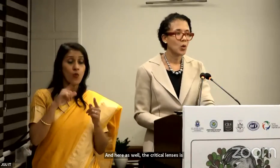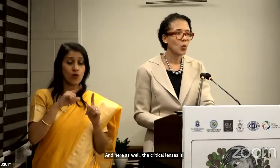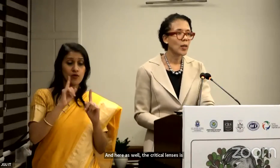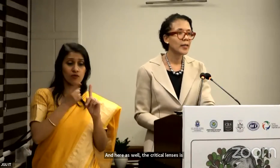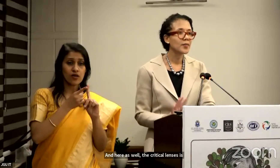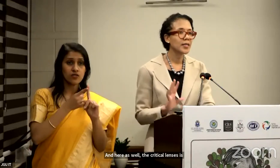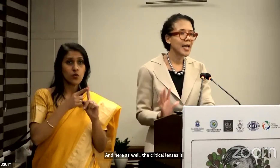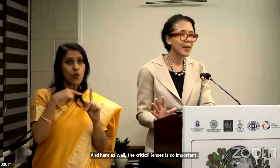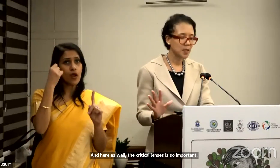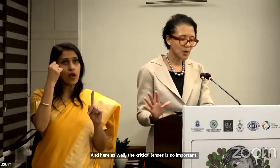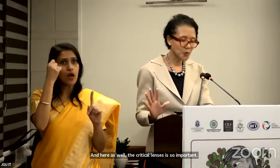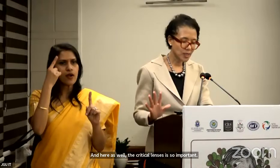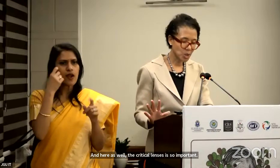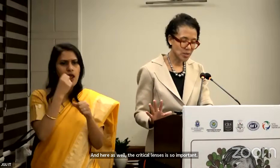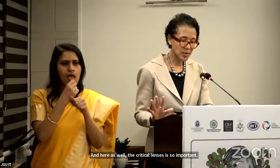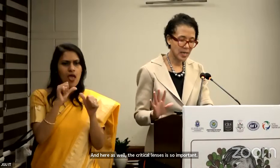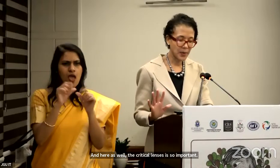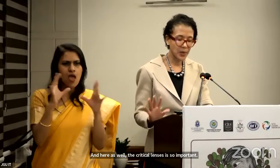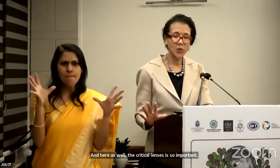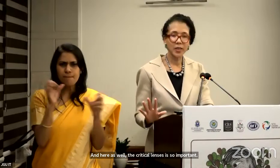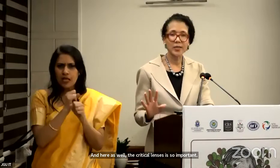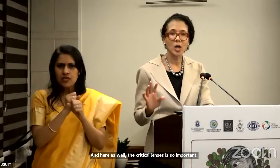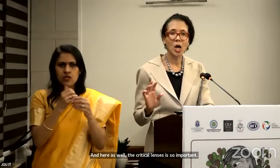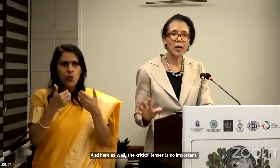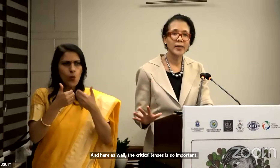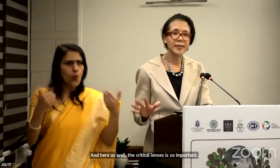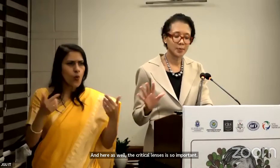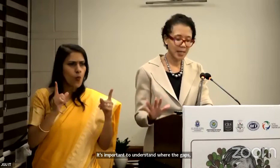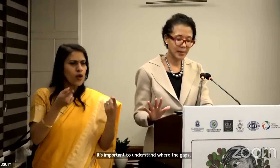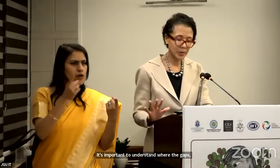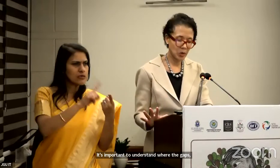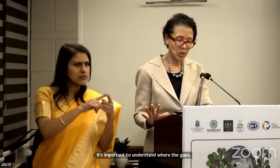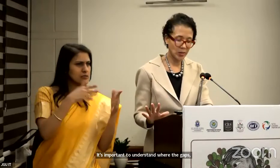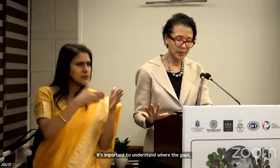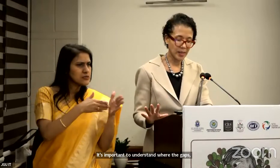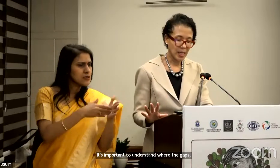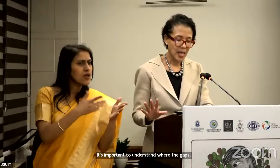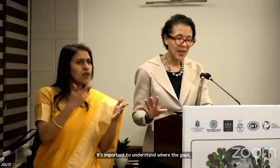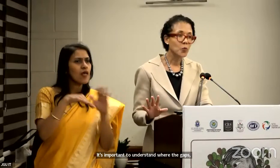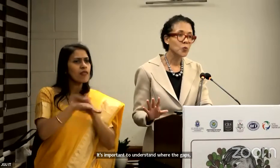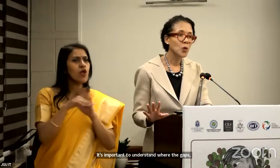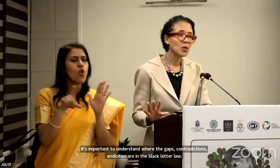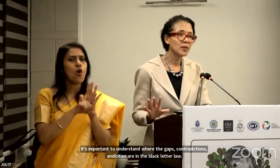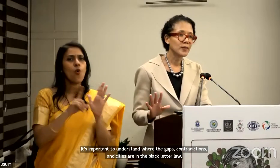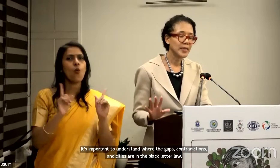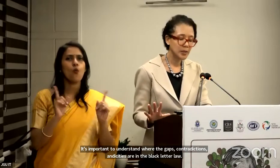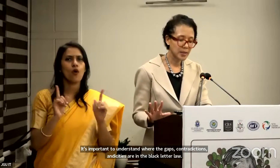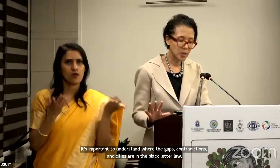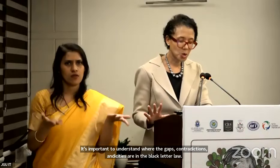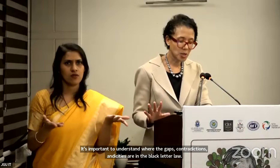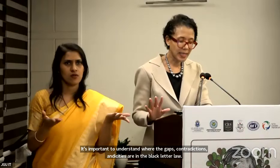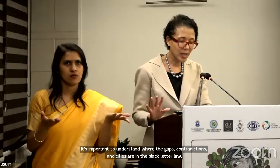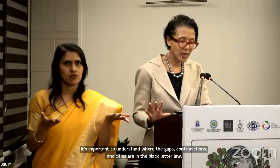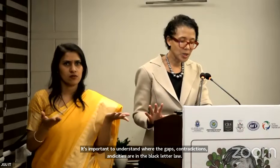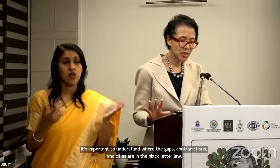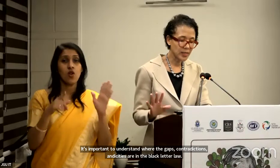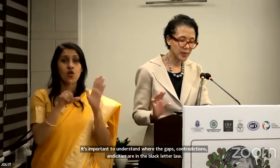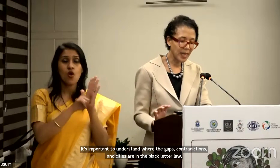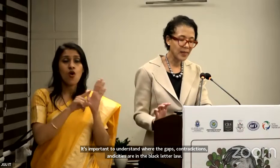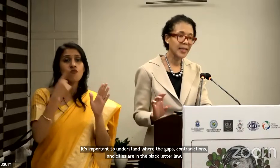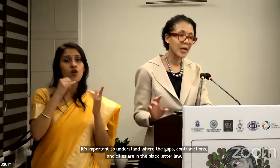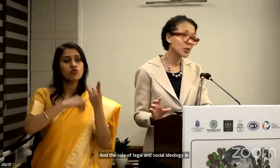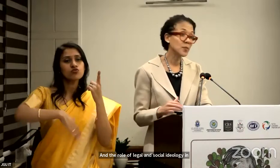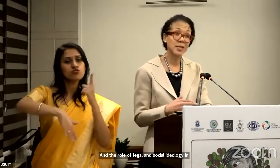understand where the gaps, contradictions, and ambiguities are in the Black letter law. and the role of legal and social ideology